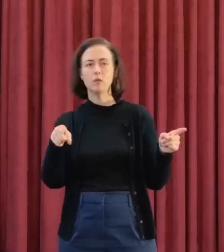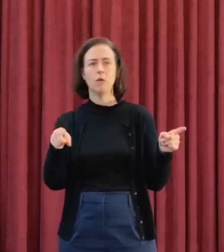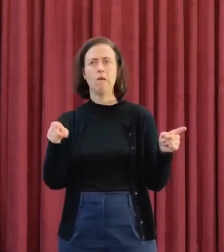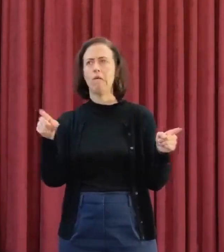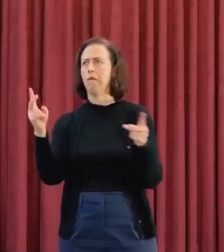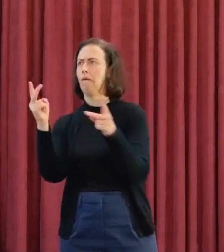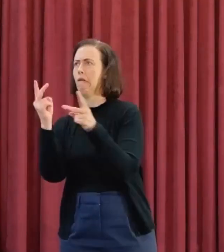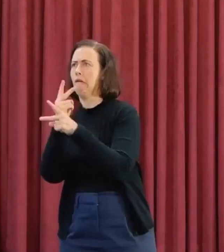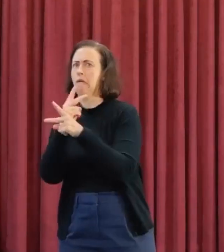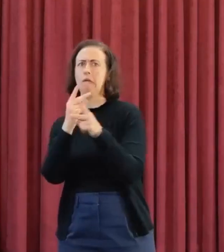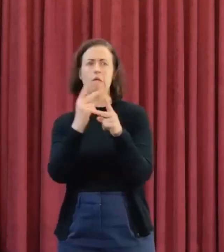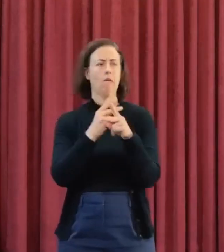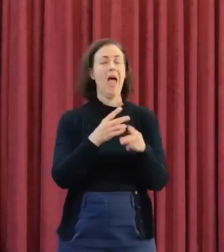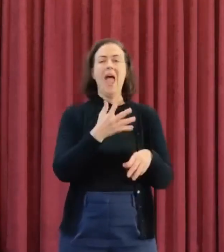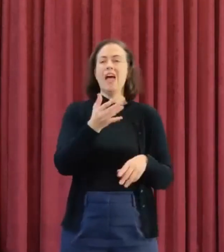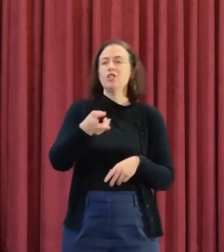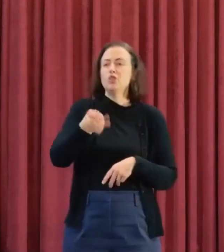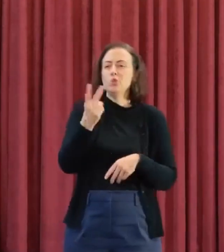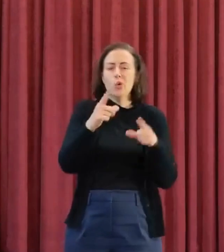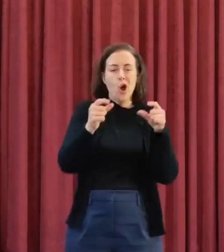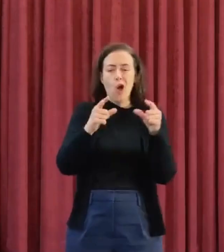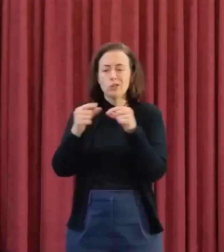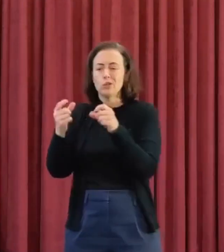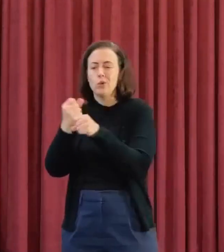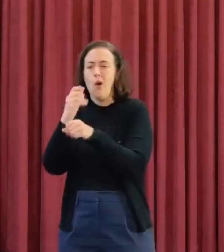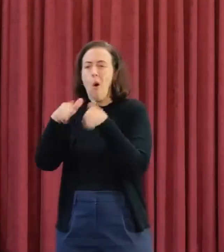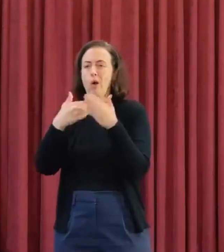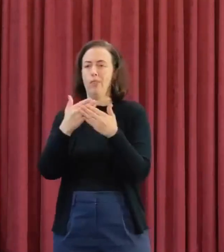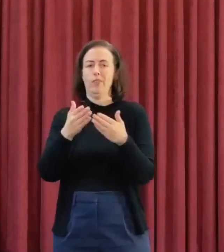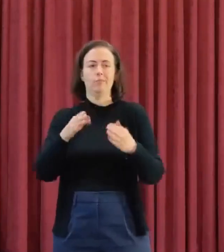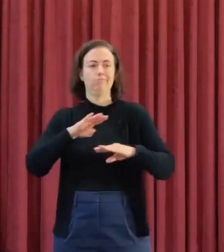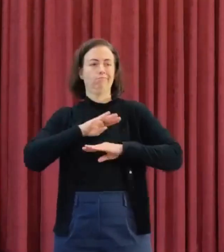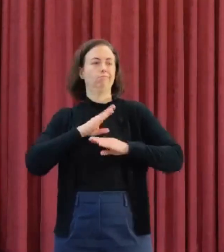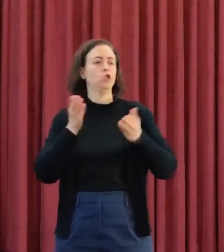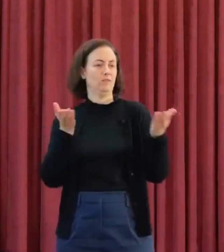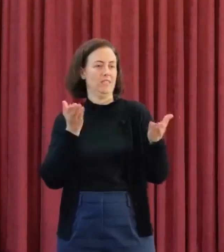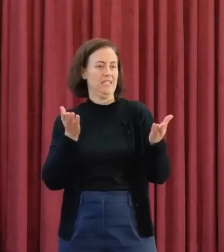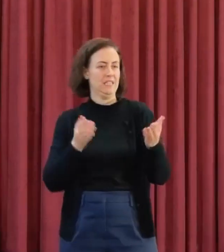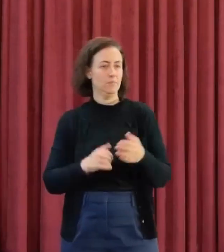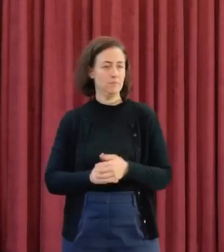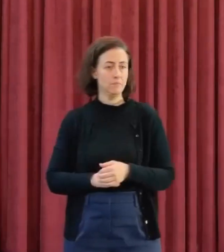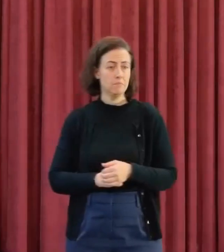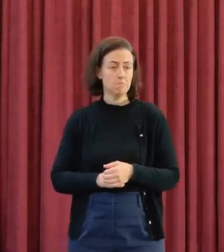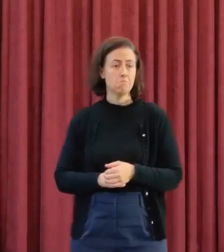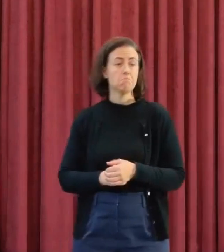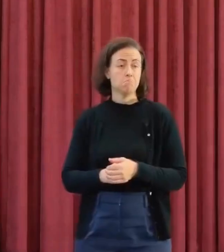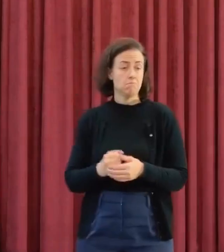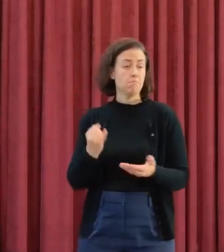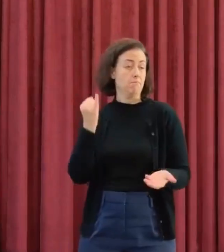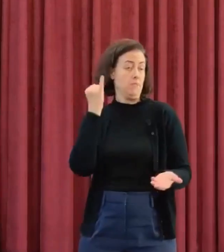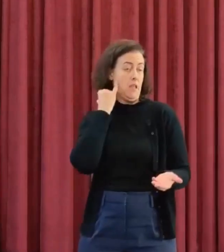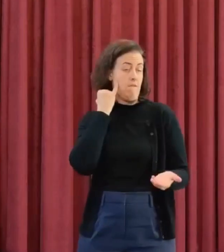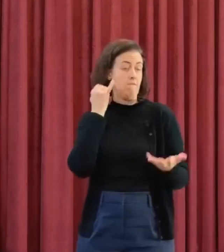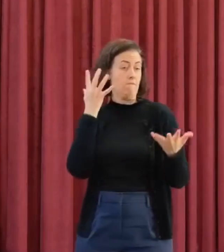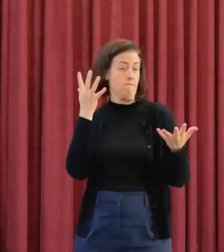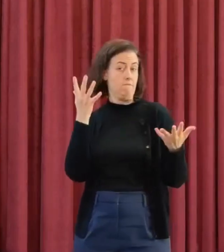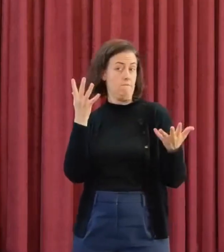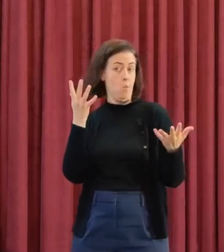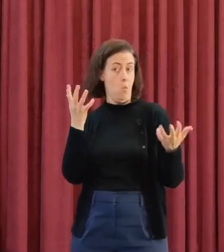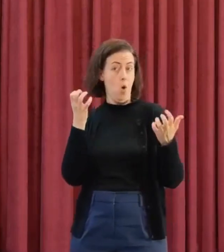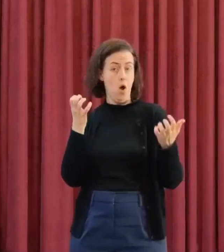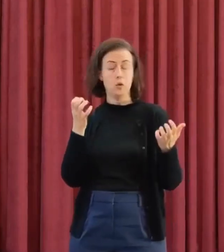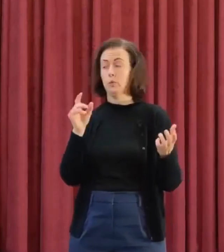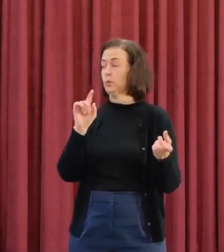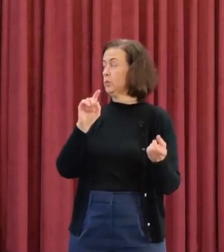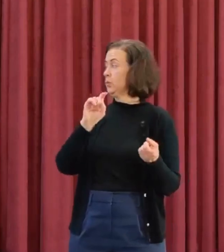juggle two cards to get all the services. And if you want to switch